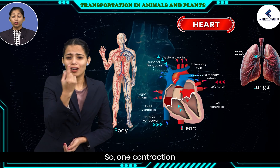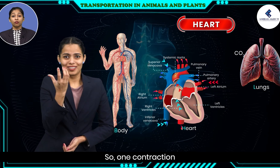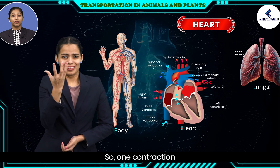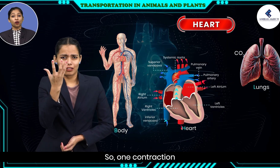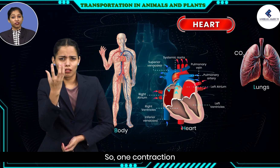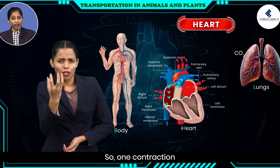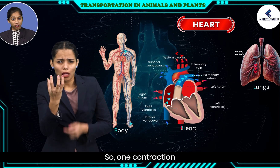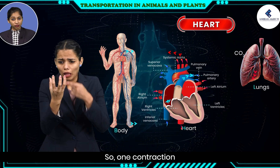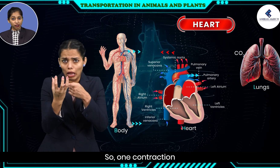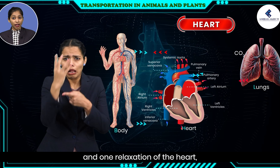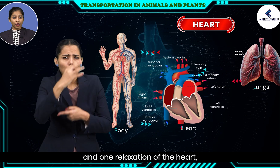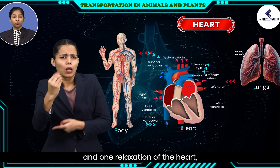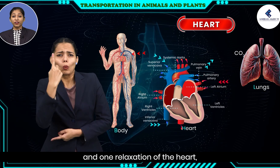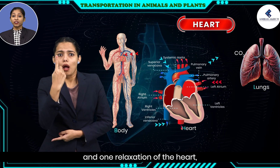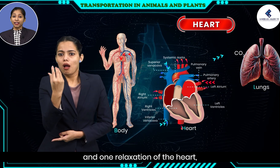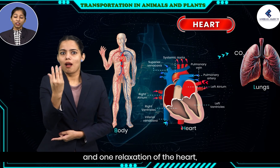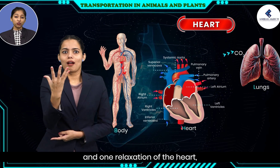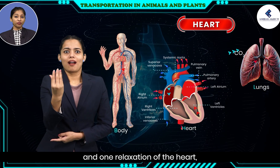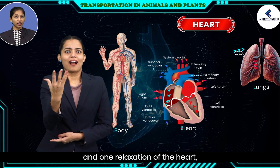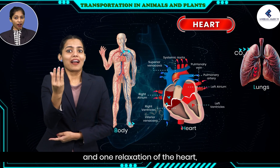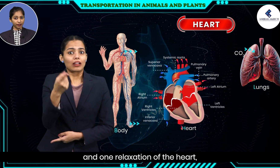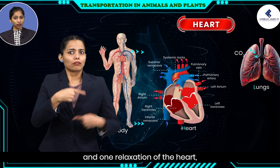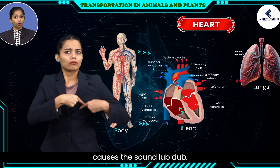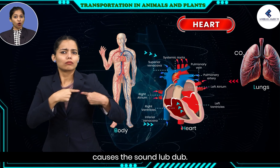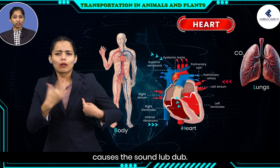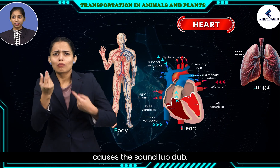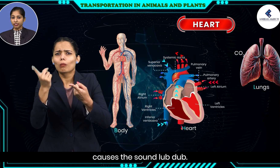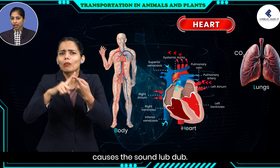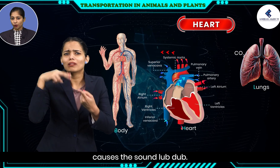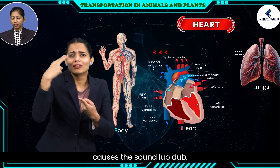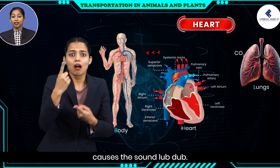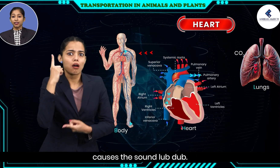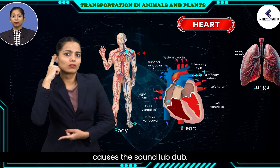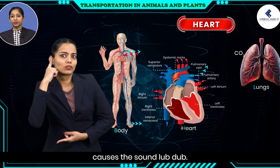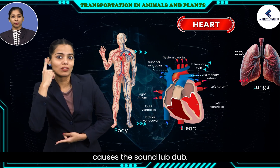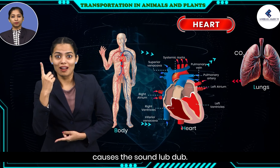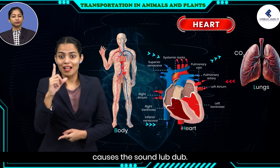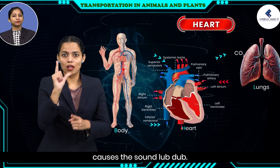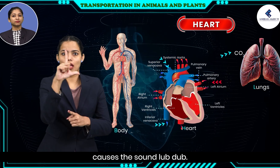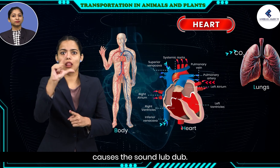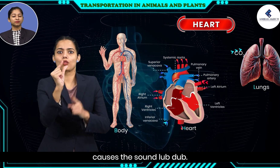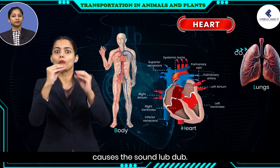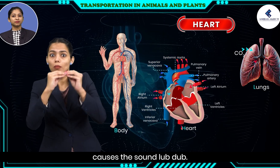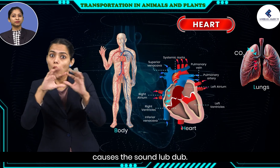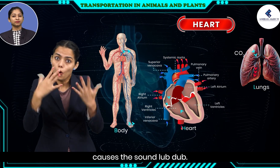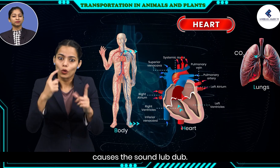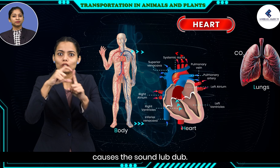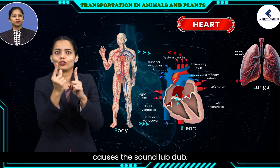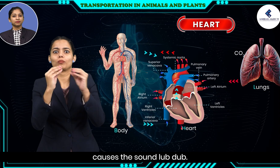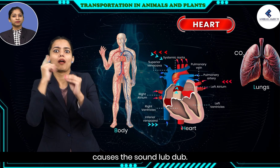So, one contraction and one relaxation of the heart causes the sound lup-dup.